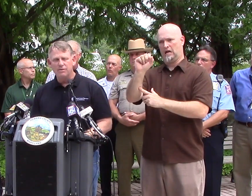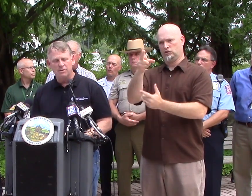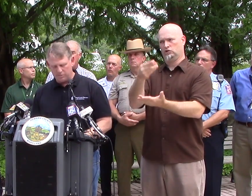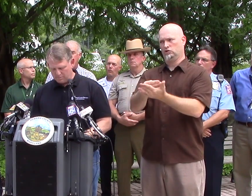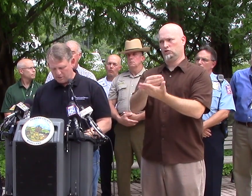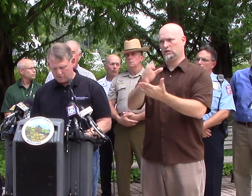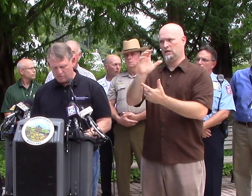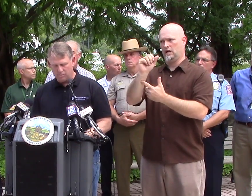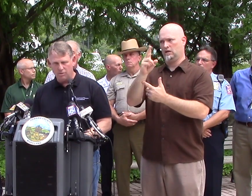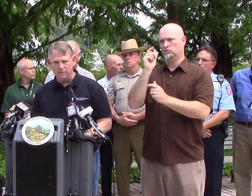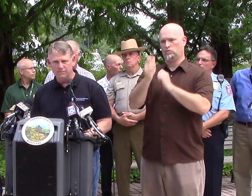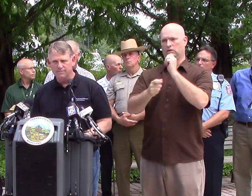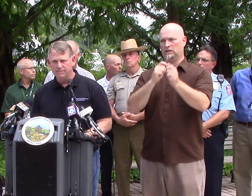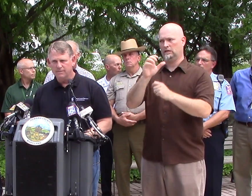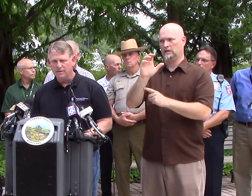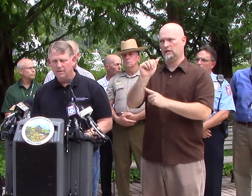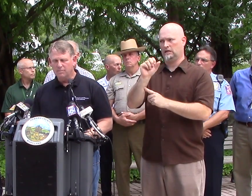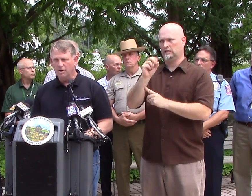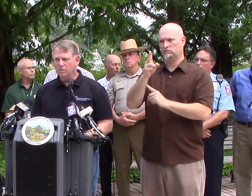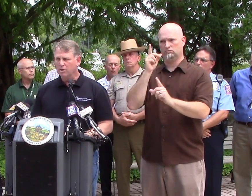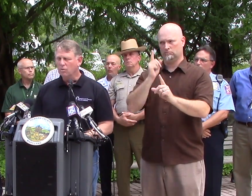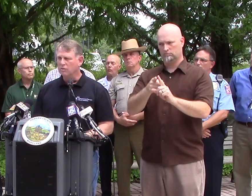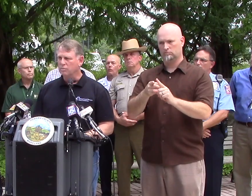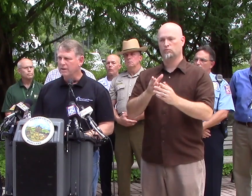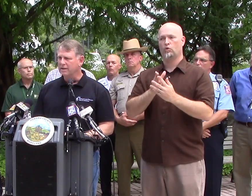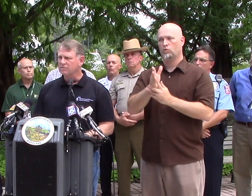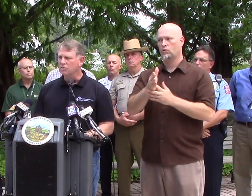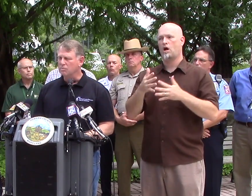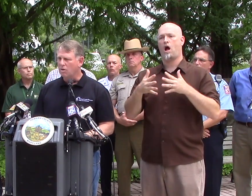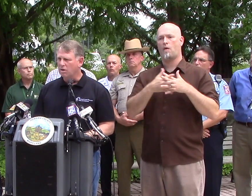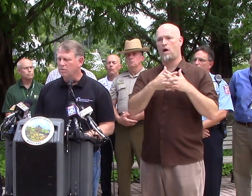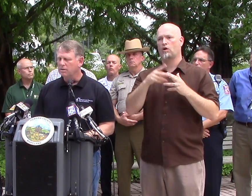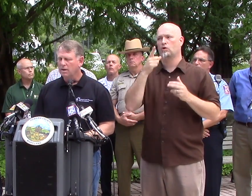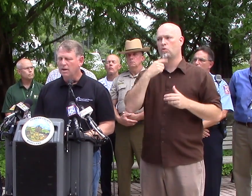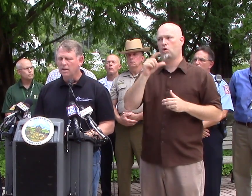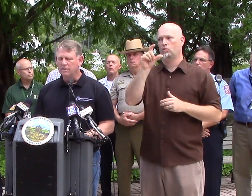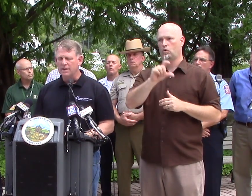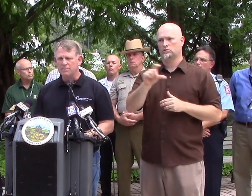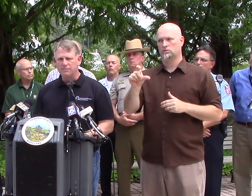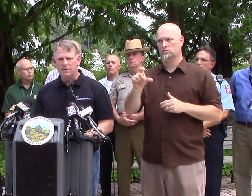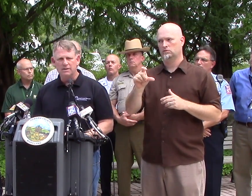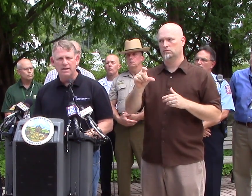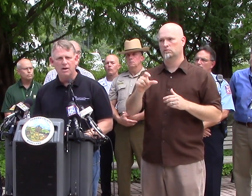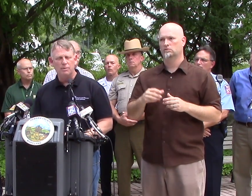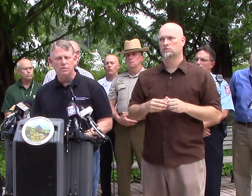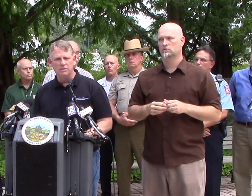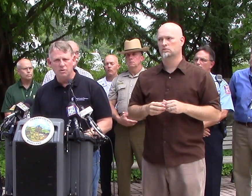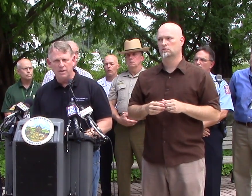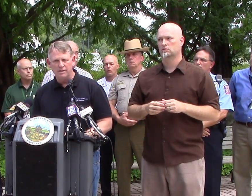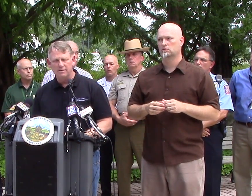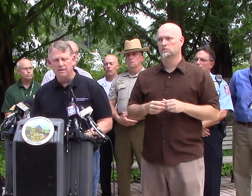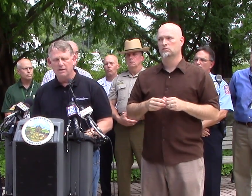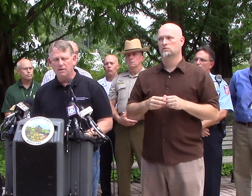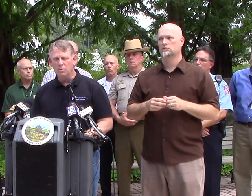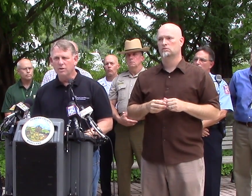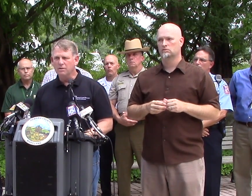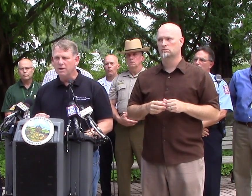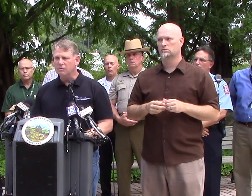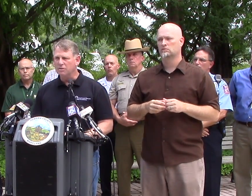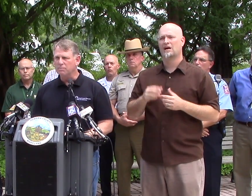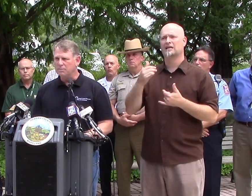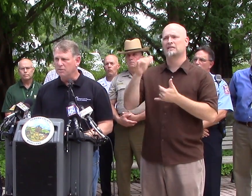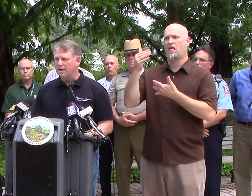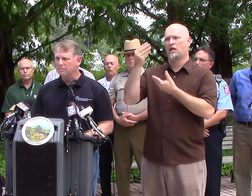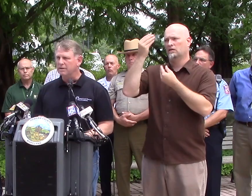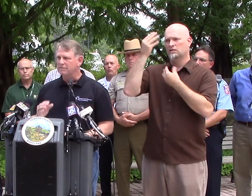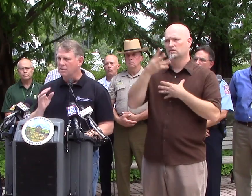dedicated fund with the American Red Cross. The American Red Cross will be letting us know tomorrow the name of the fund and how people can donate. We wanted to make